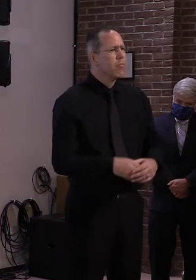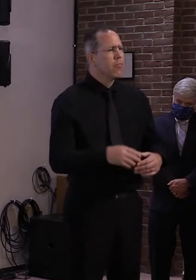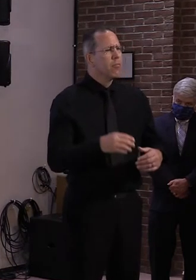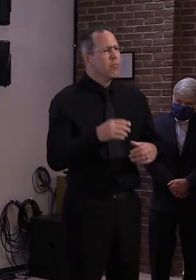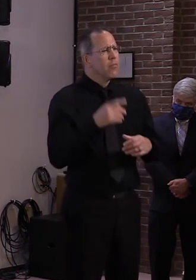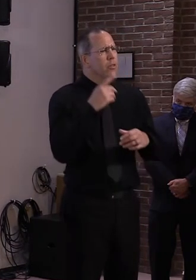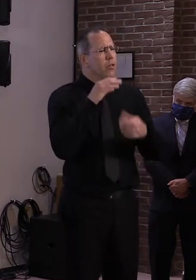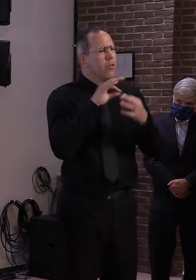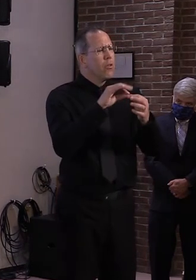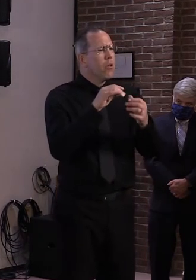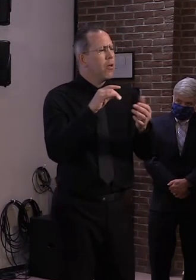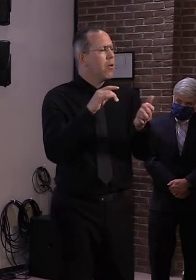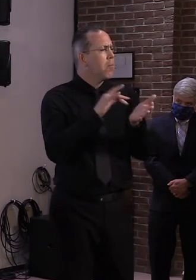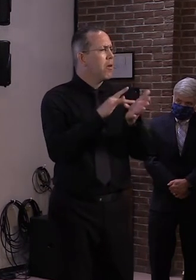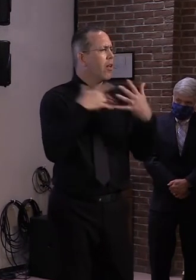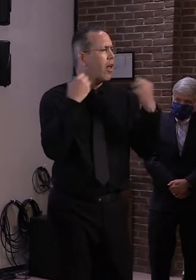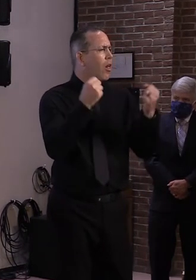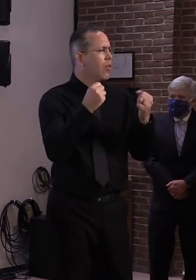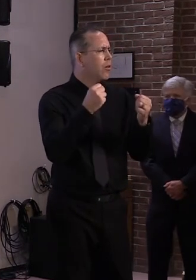epidemic?